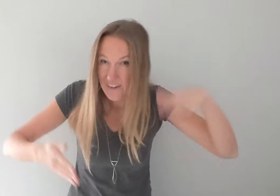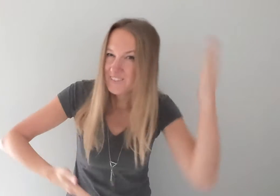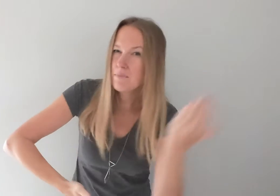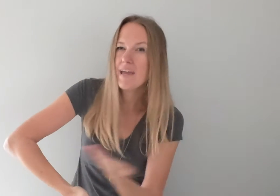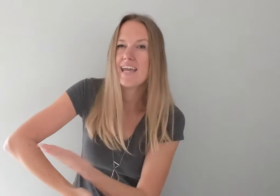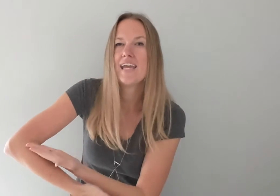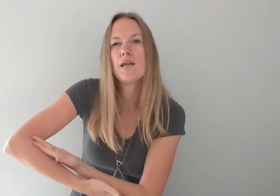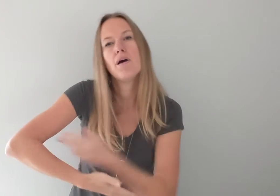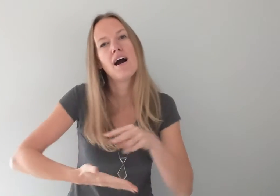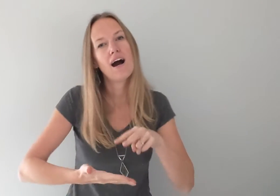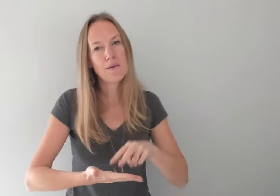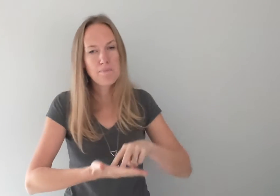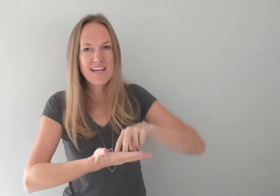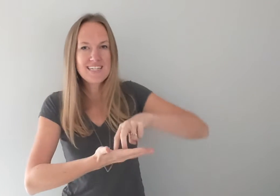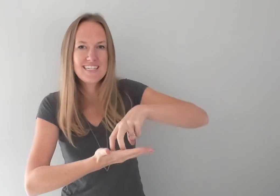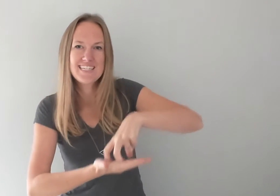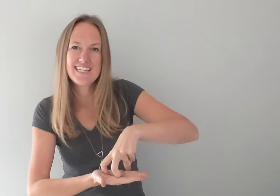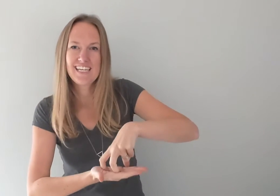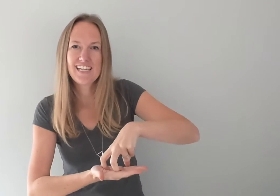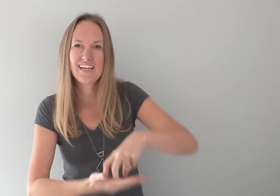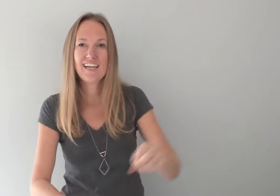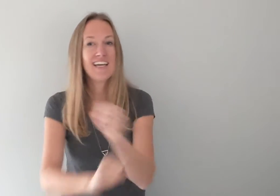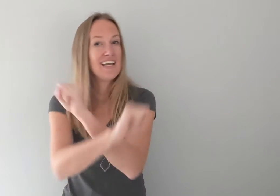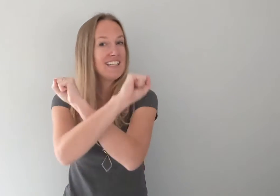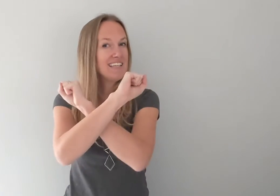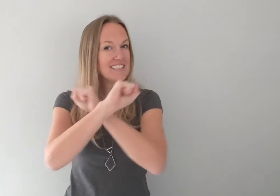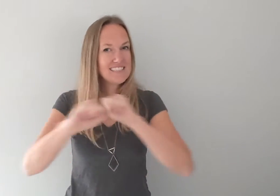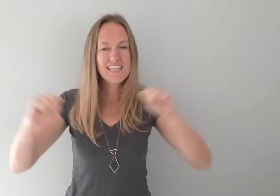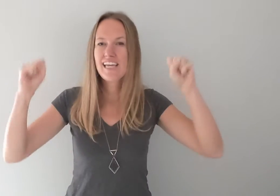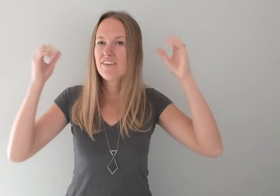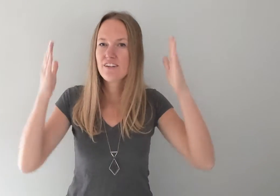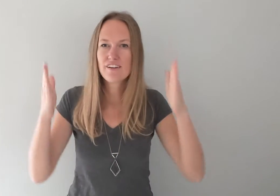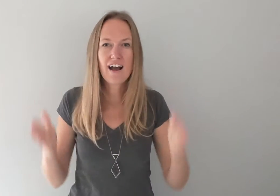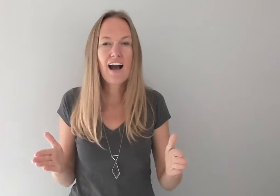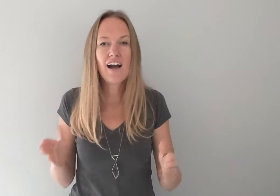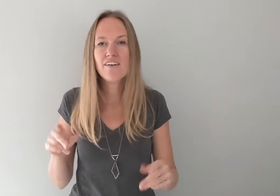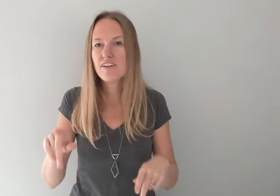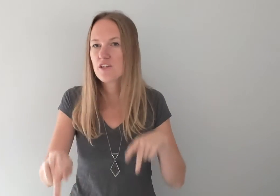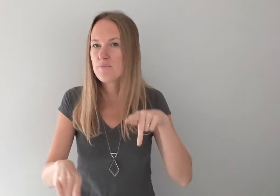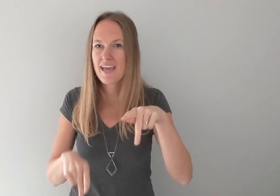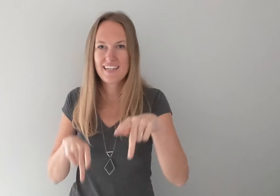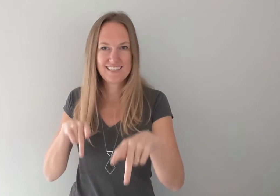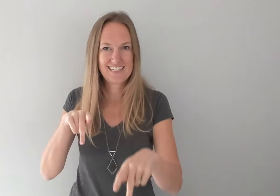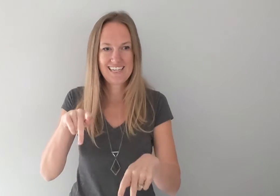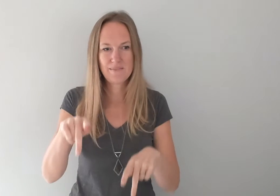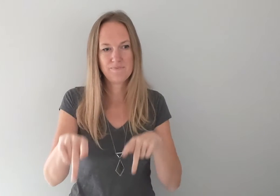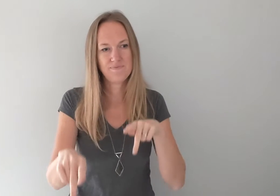Bow to babe on bended knee, the Savior of humanity.